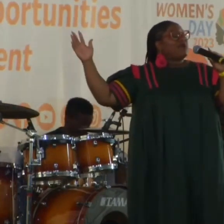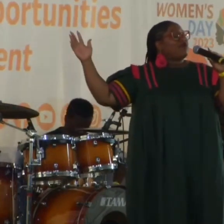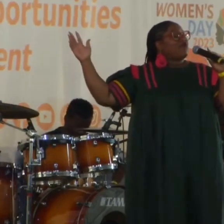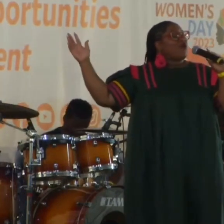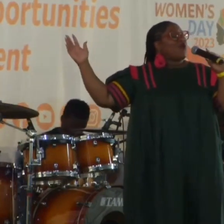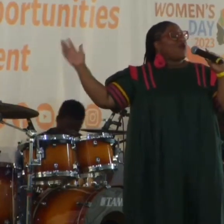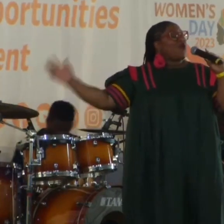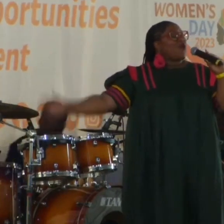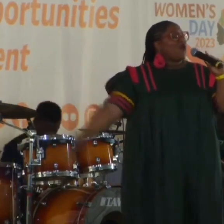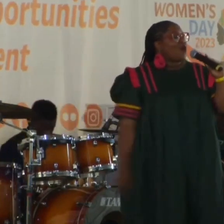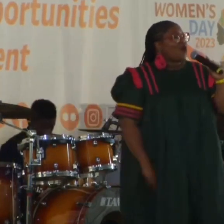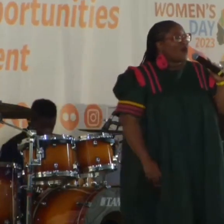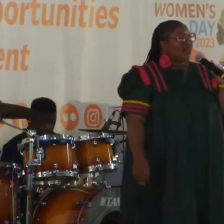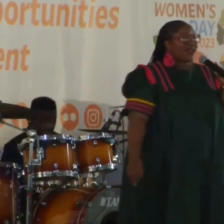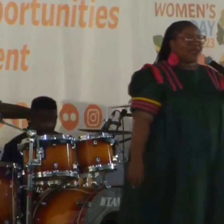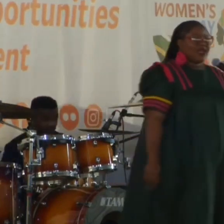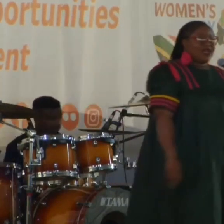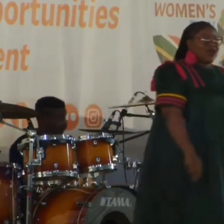here